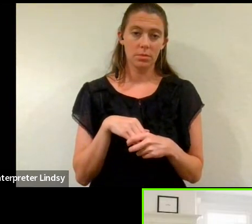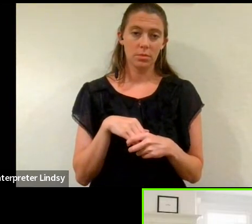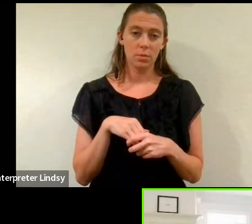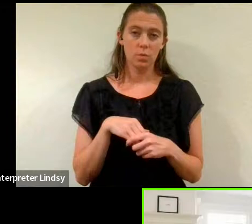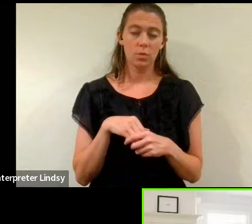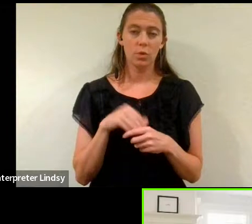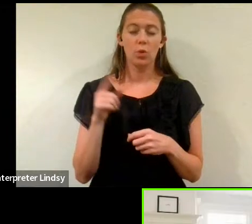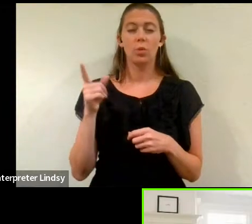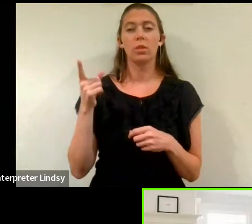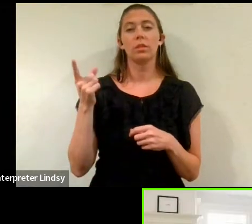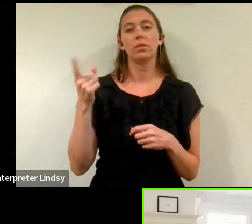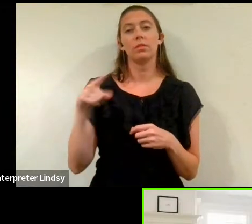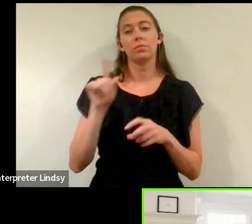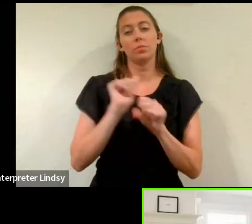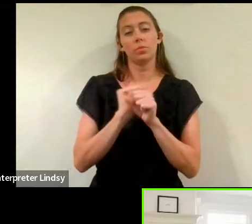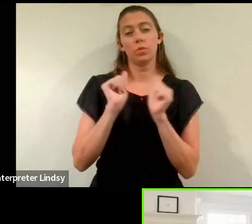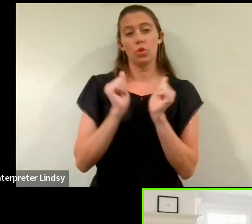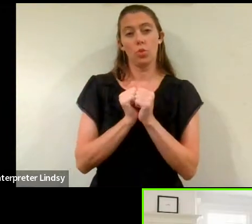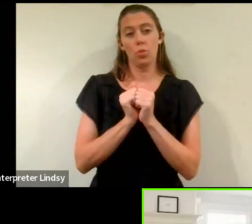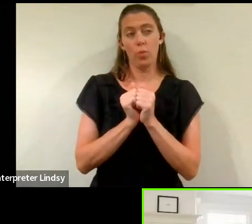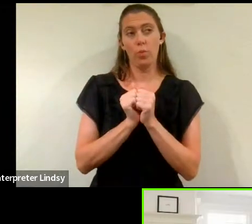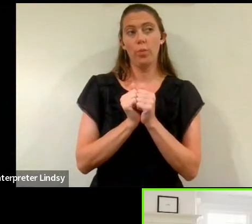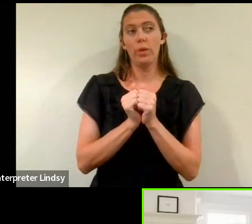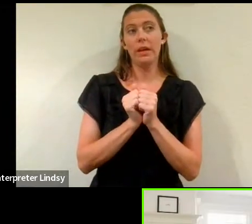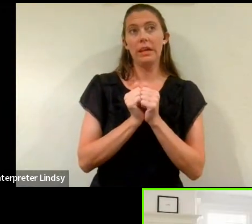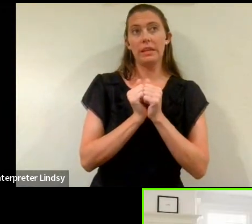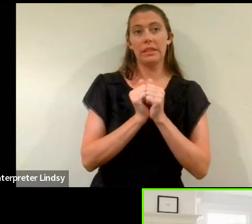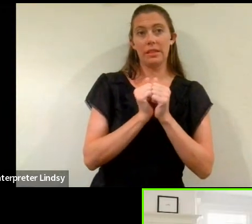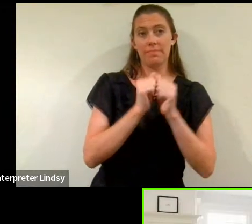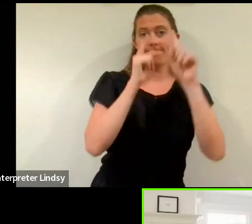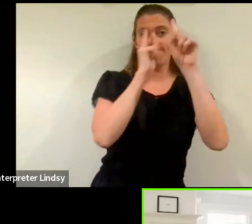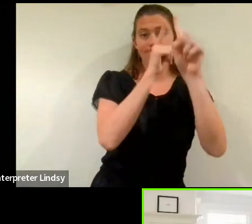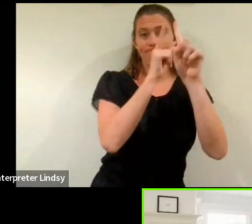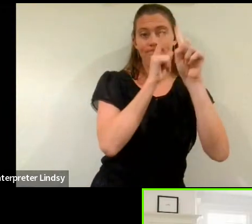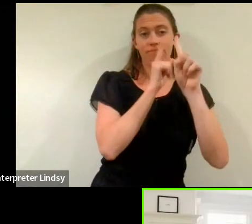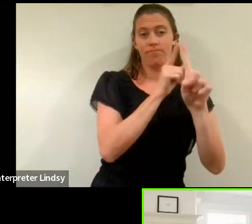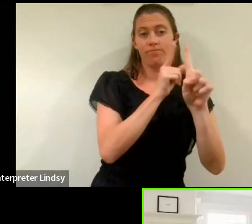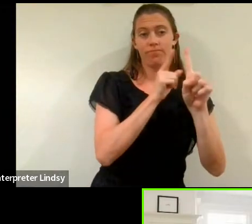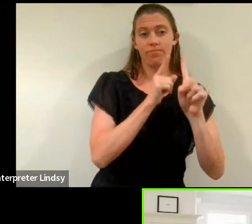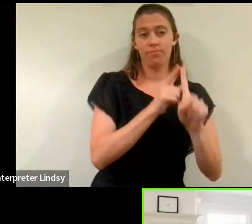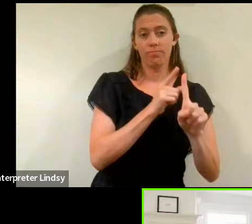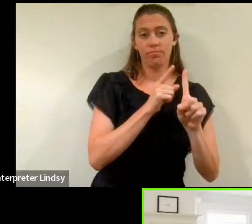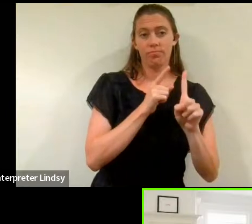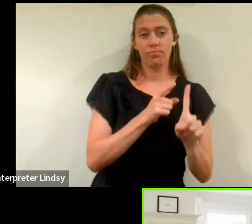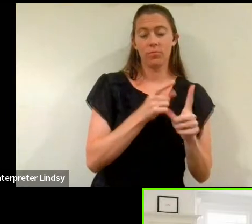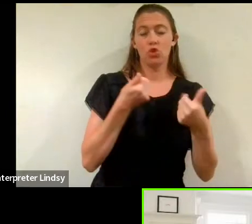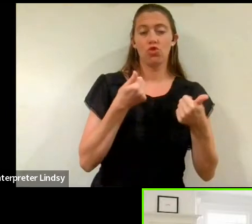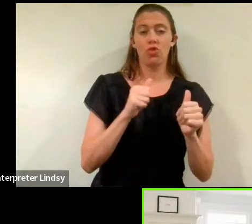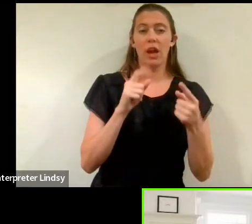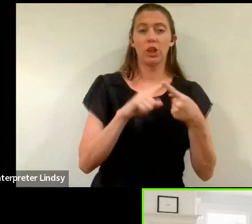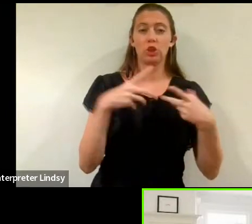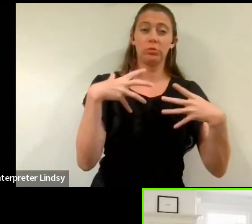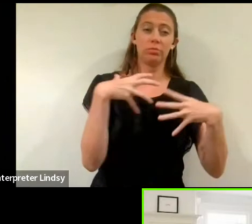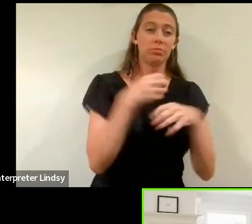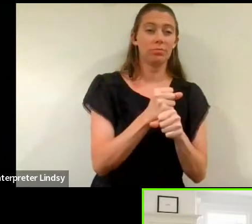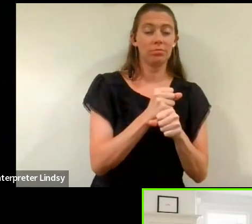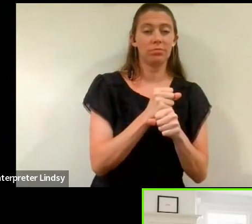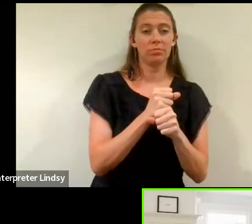points more so that it's more clear and consistent across the